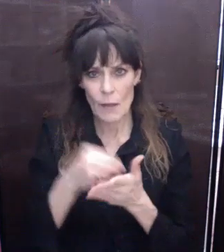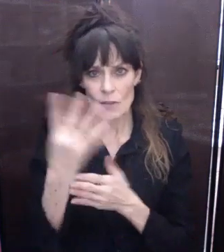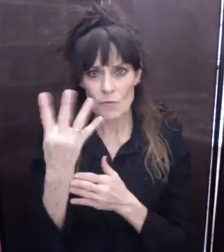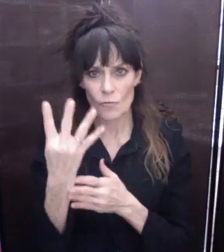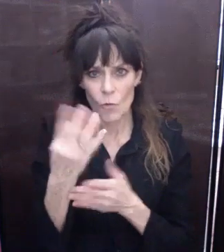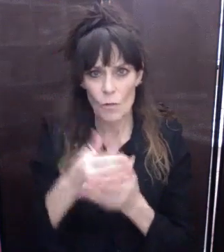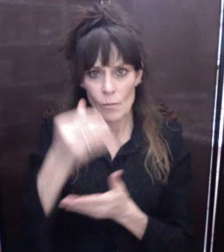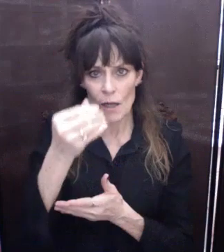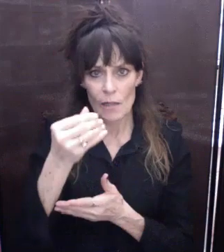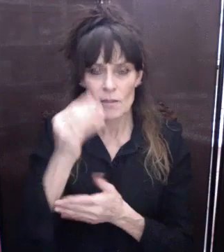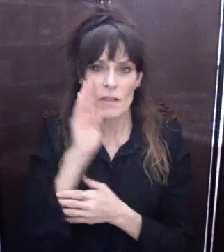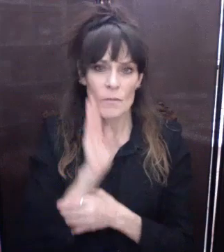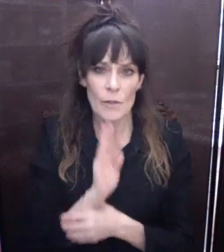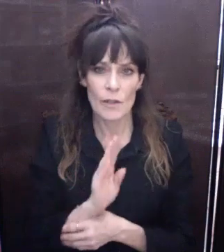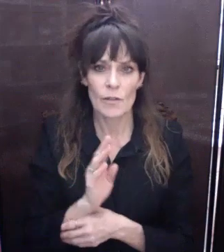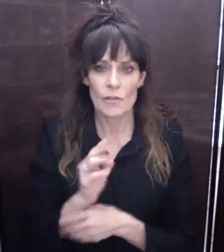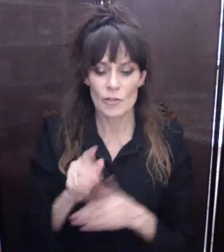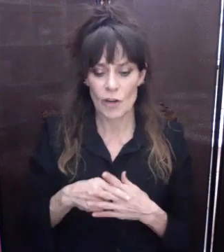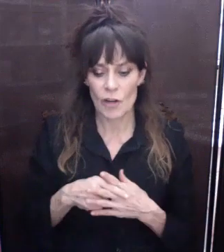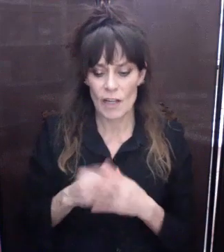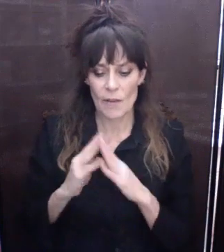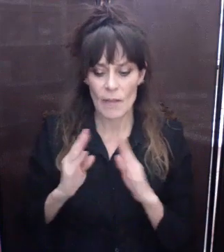the trip from the house apparently to Towns Hospital.